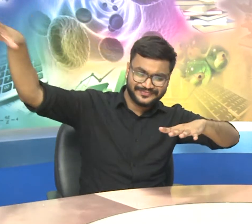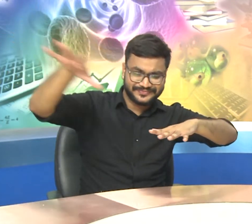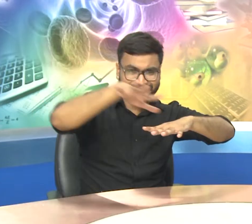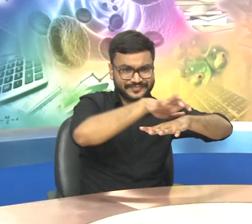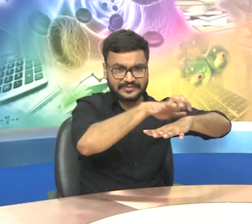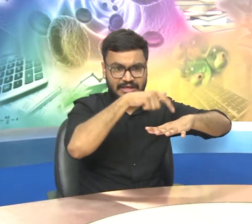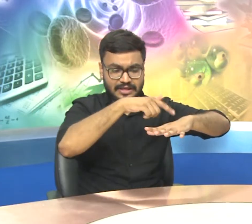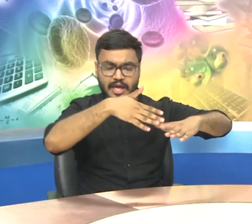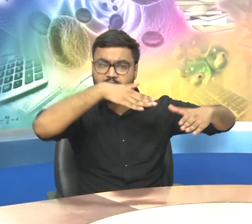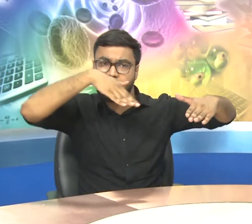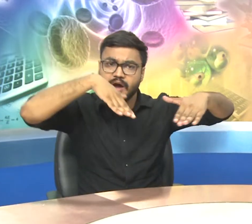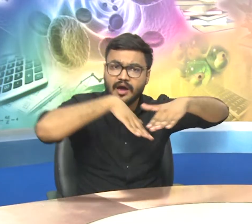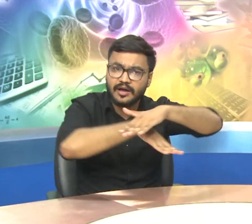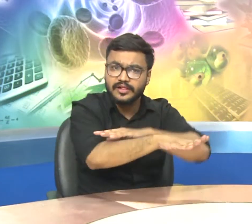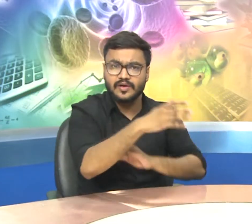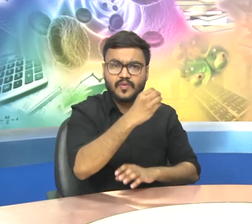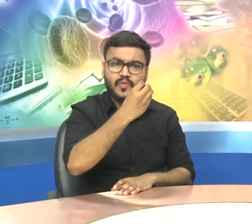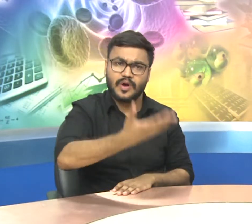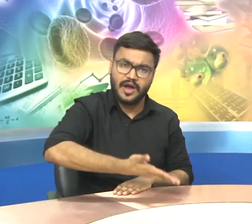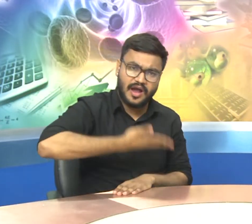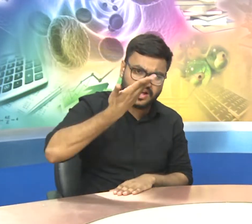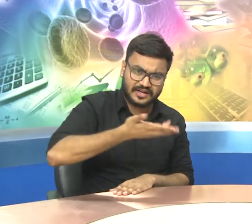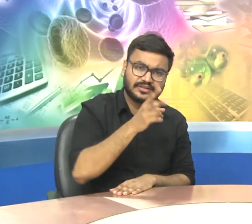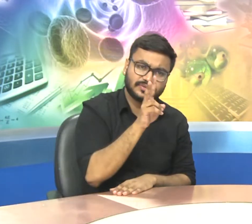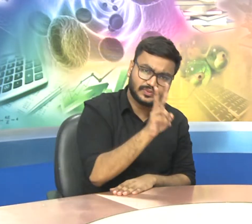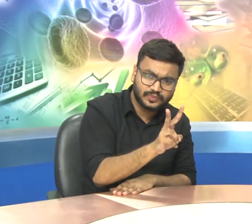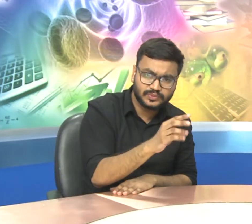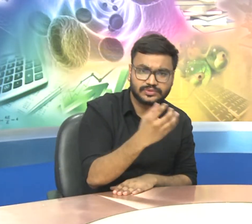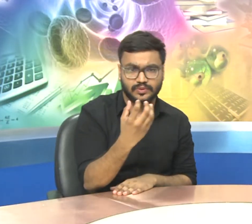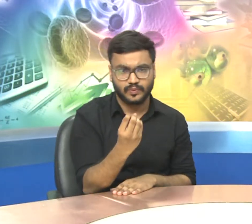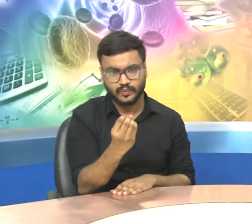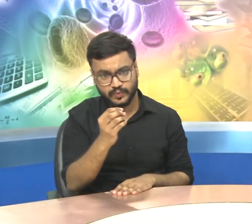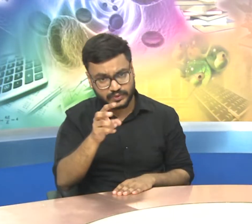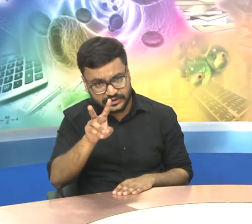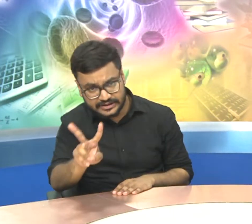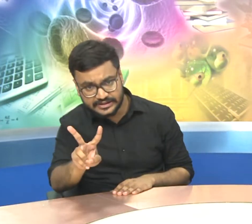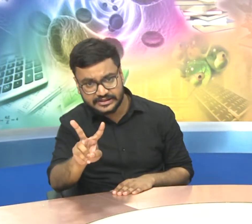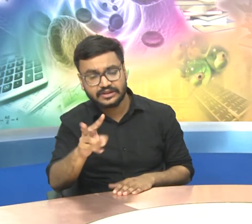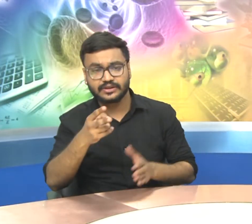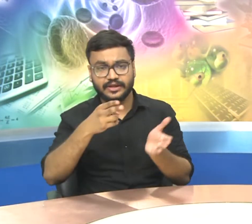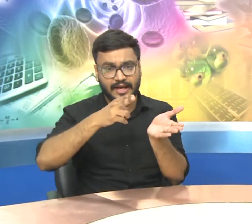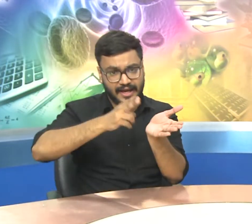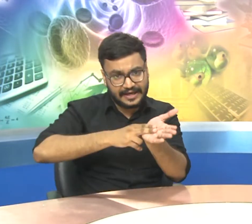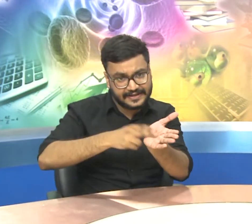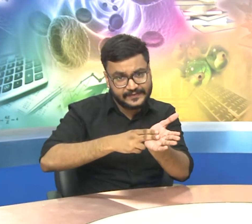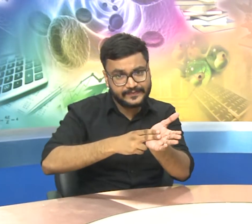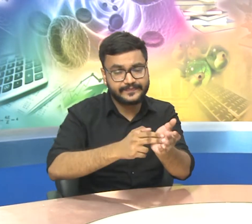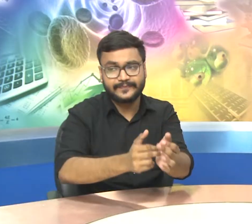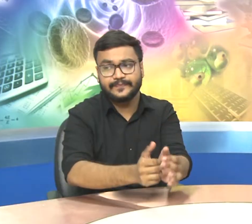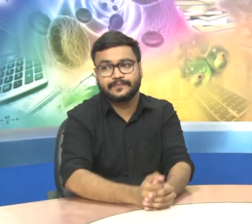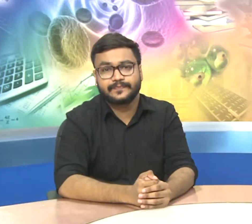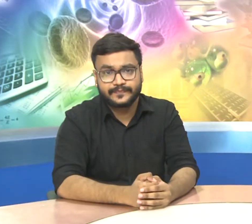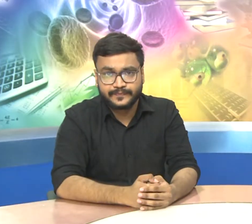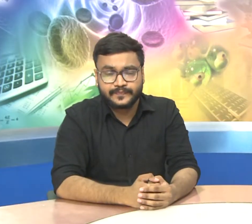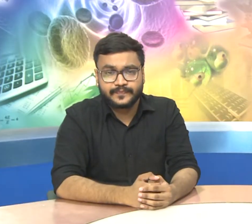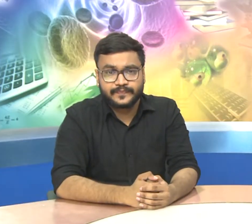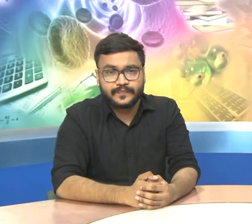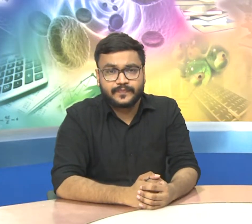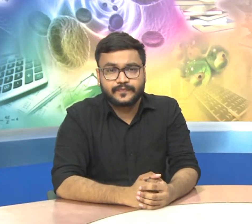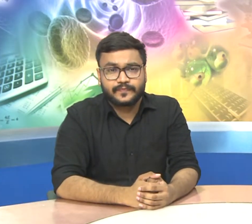who are not living, like light, water, oxygen, carbon dioxide, nitrogen,